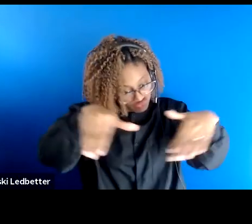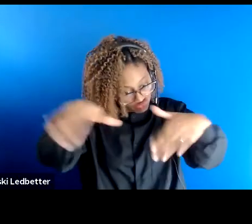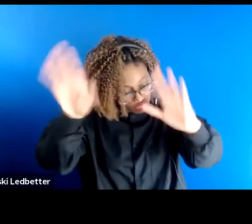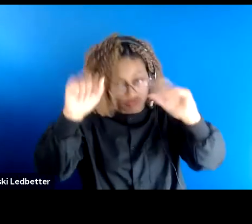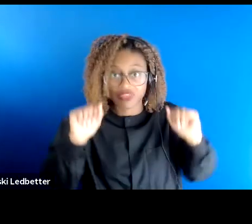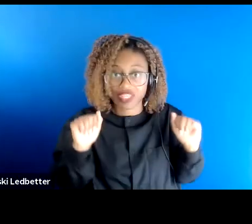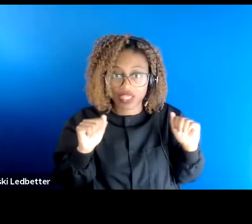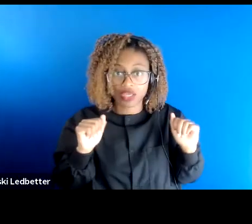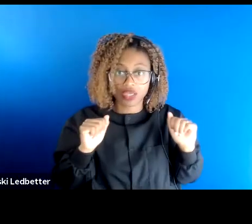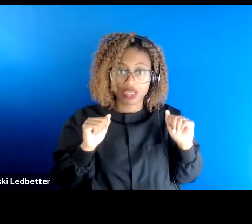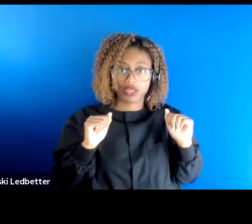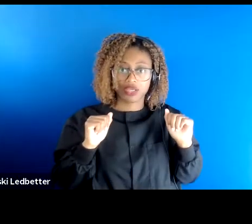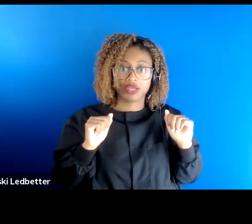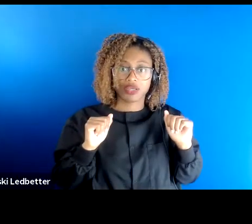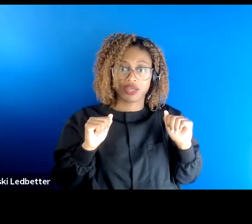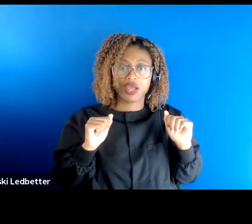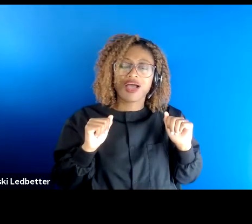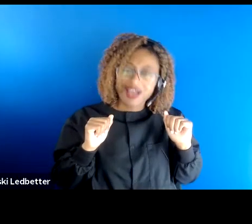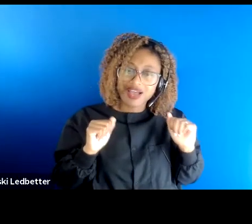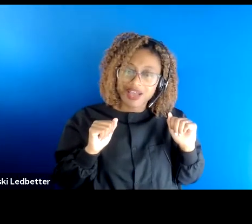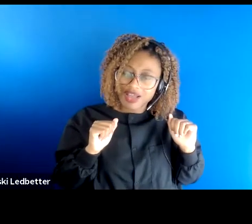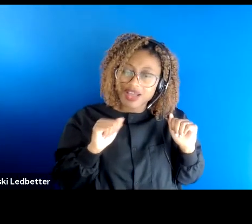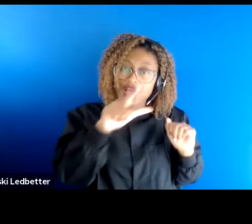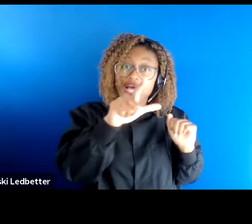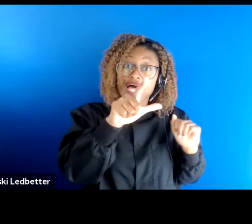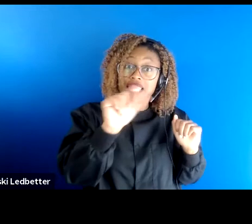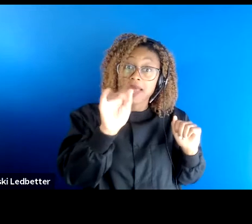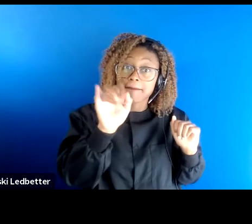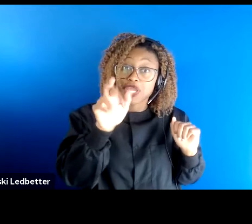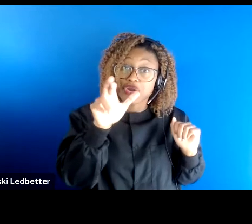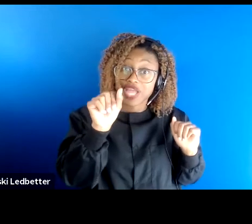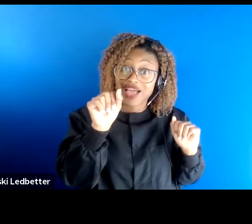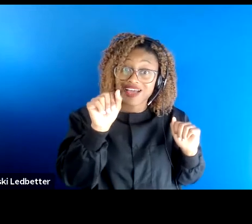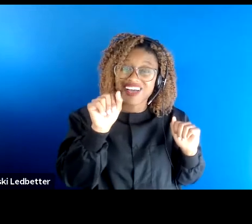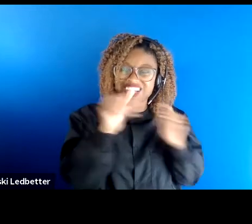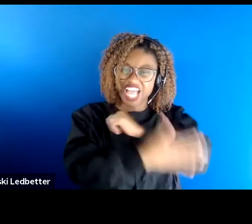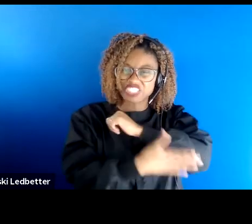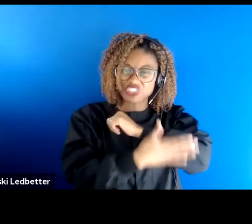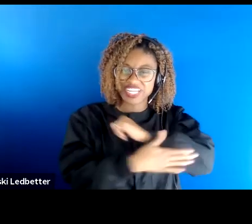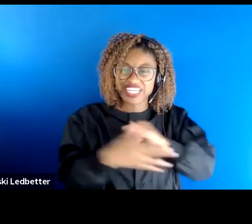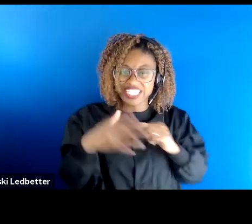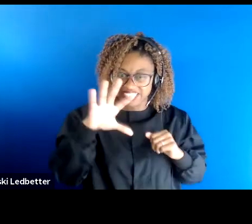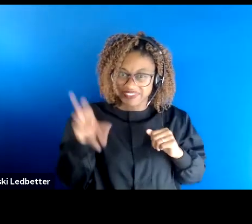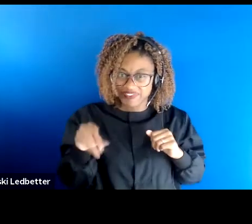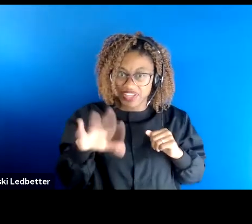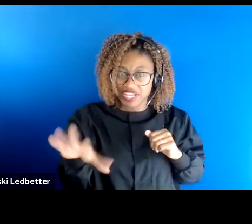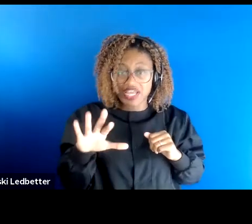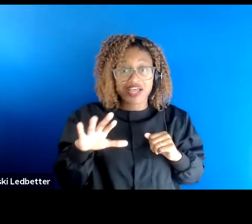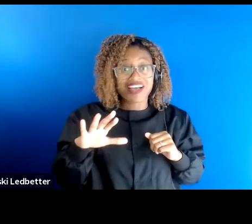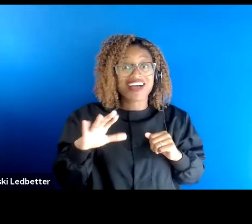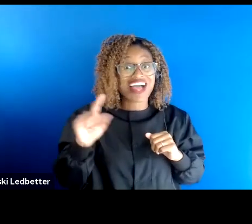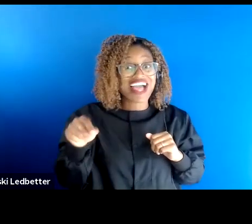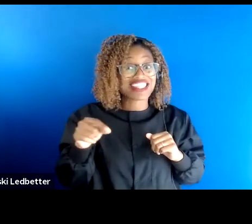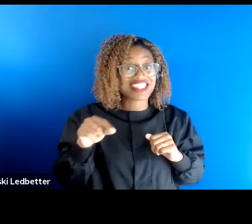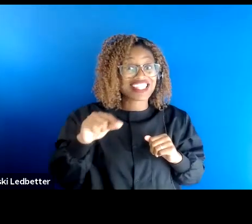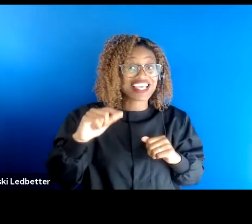the country of Liberia was created and why the capital of Liberia is Monroeville,